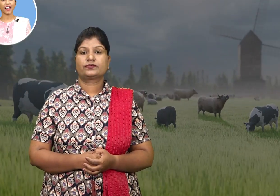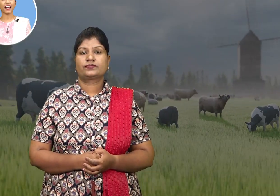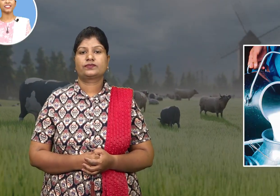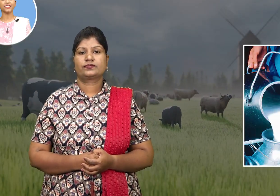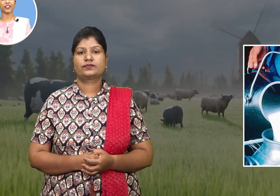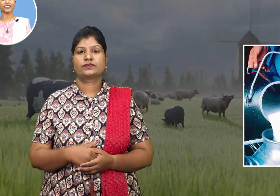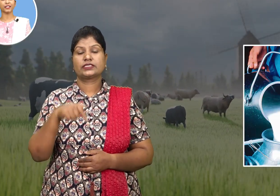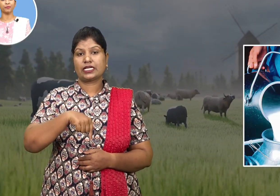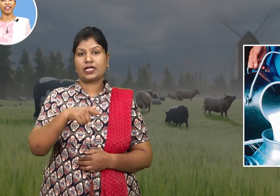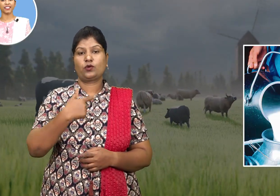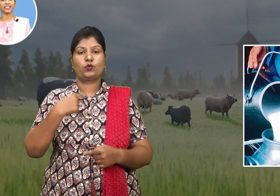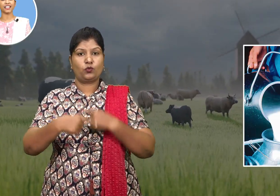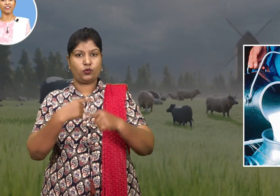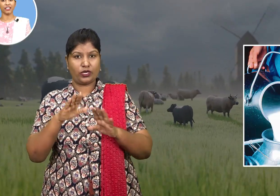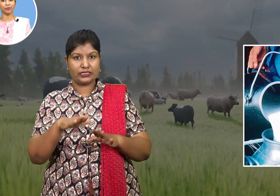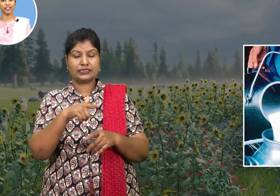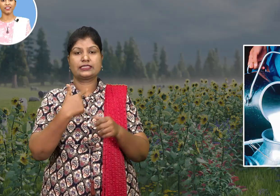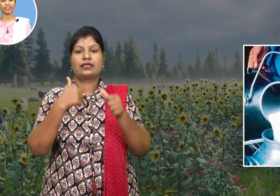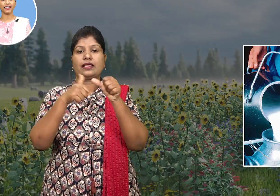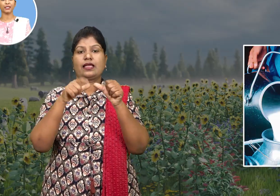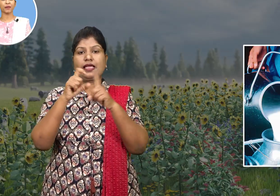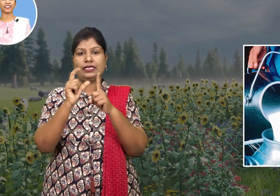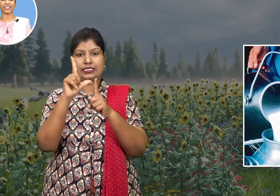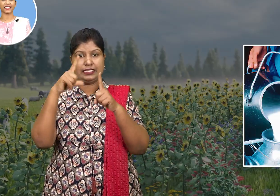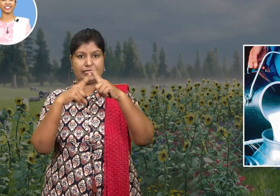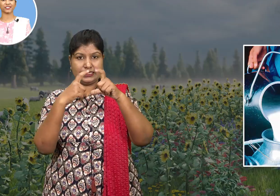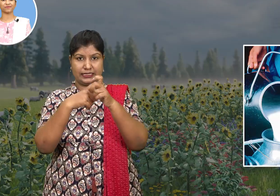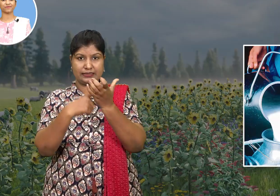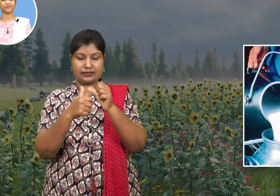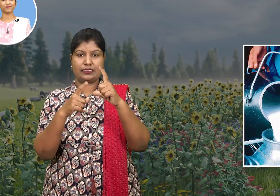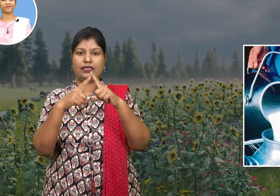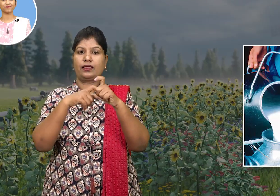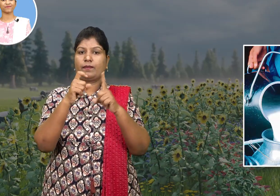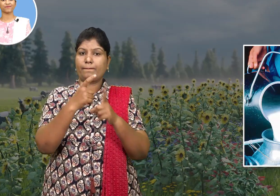Nowadays, adulterated milk is available in the market.